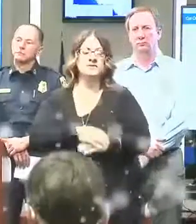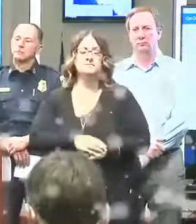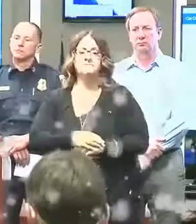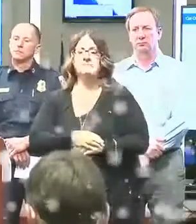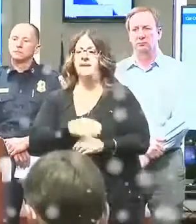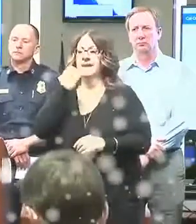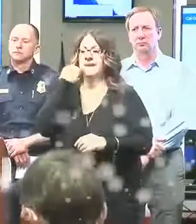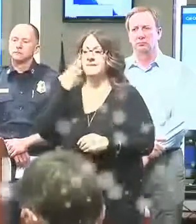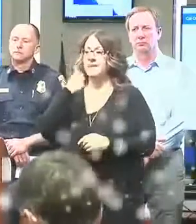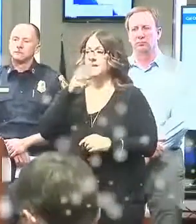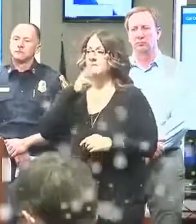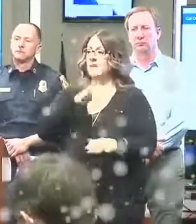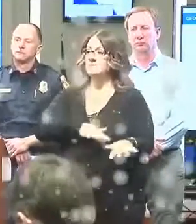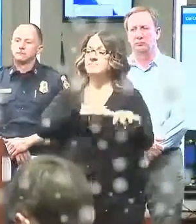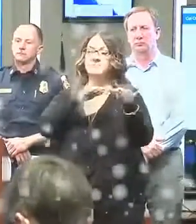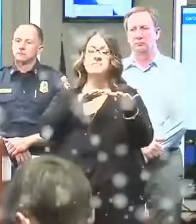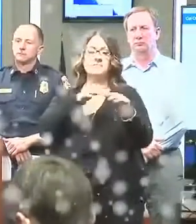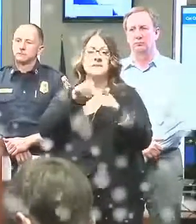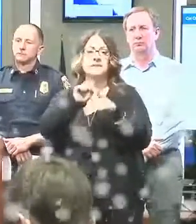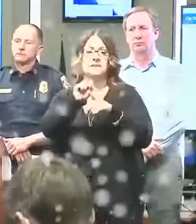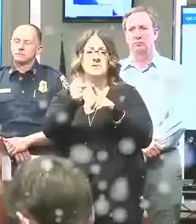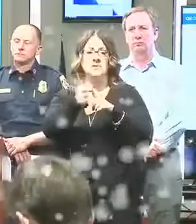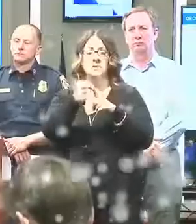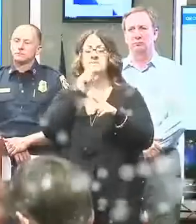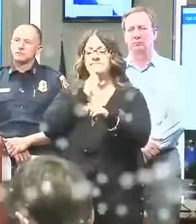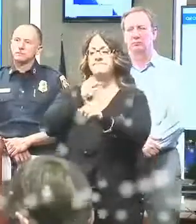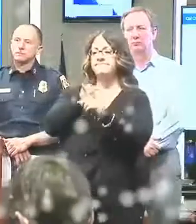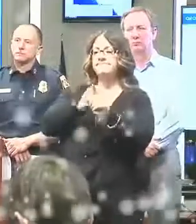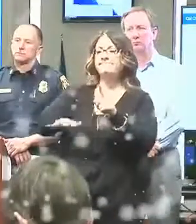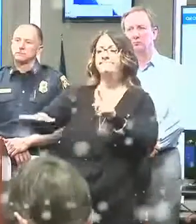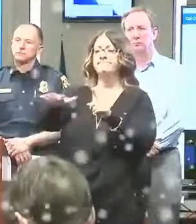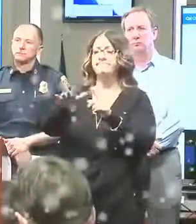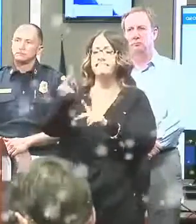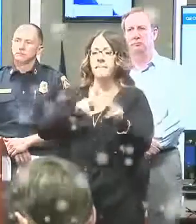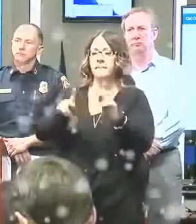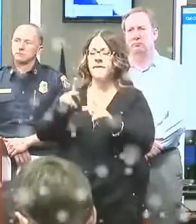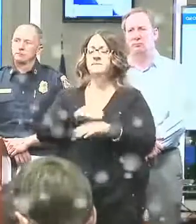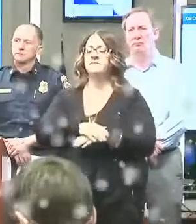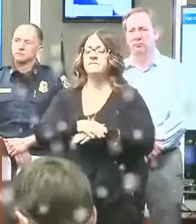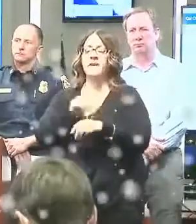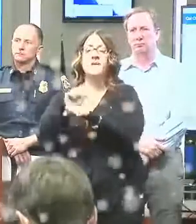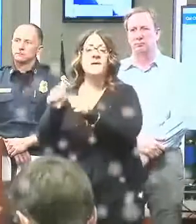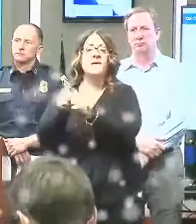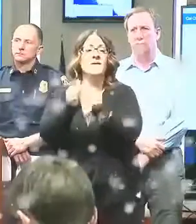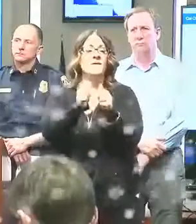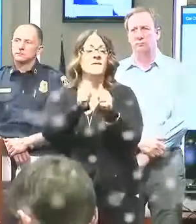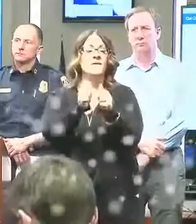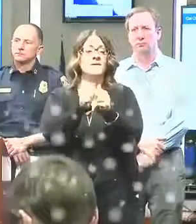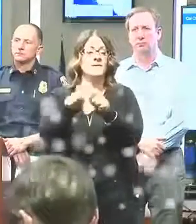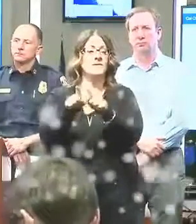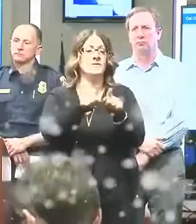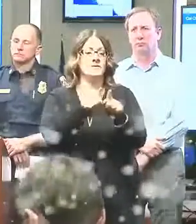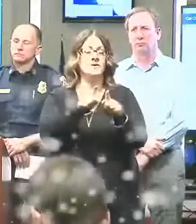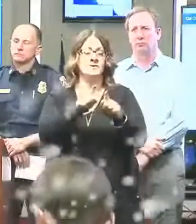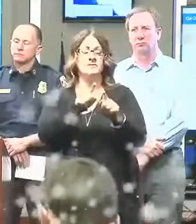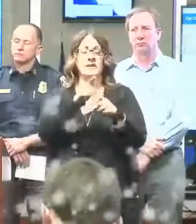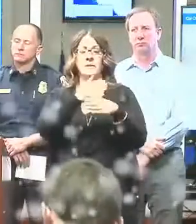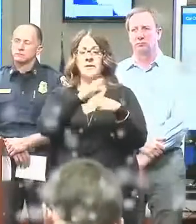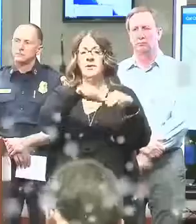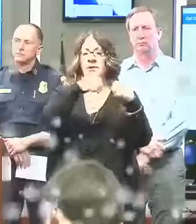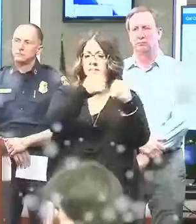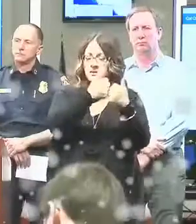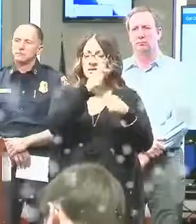high water type of situations. We've been also working very closely with our partner agencies and state government. All state agencies that have